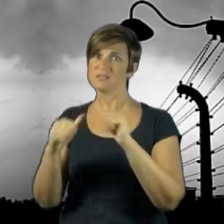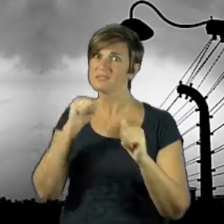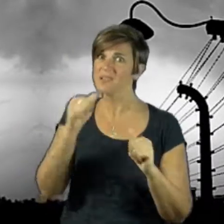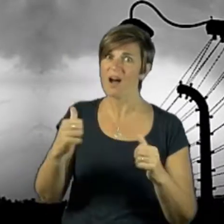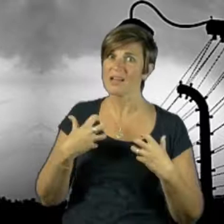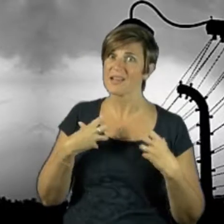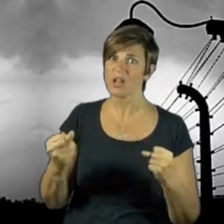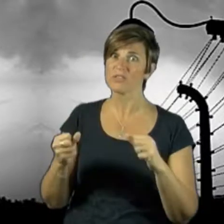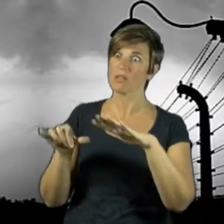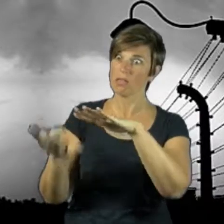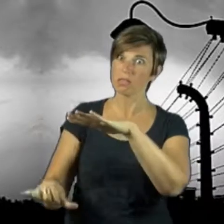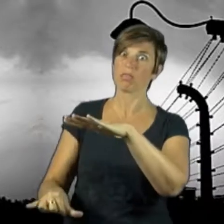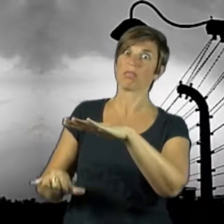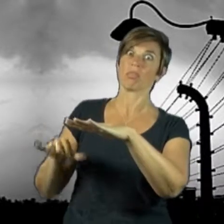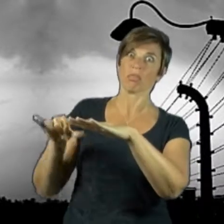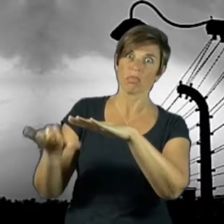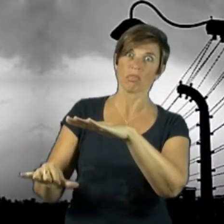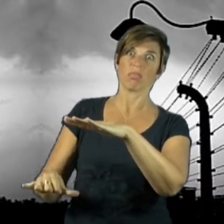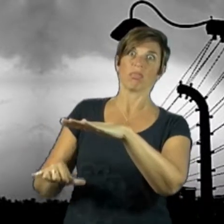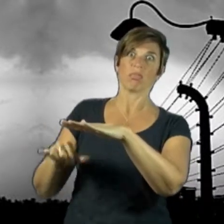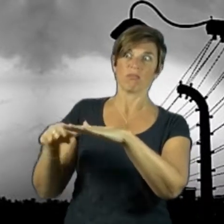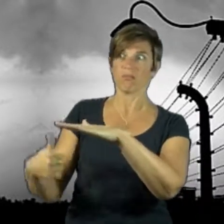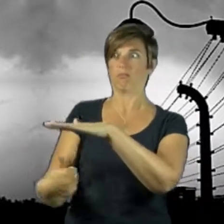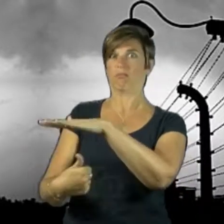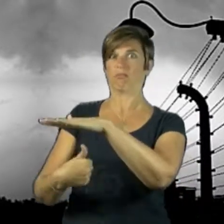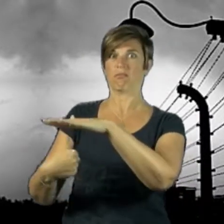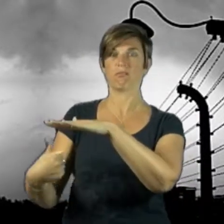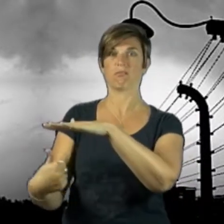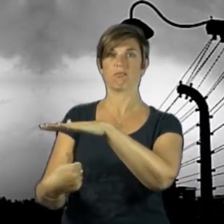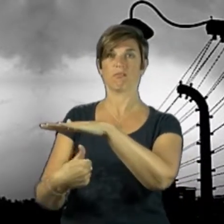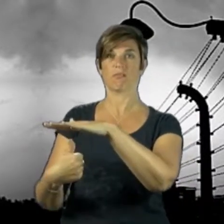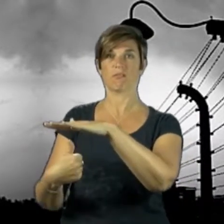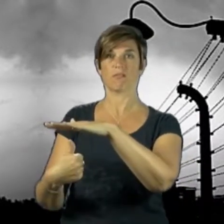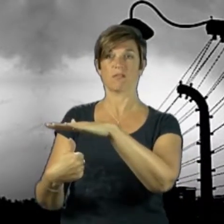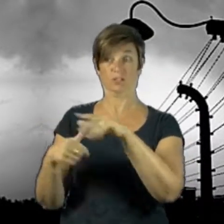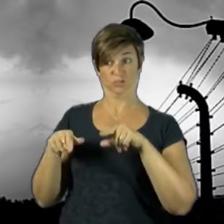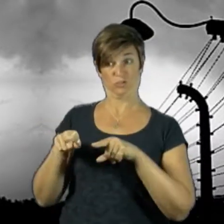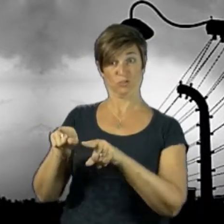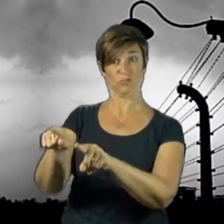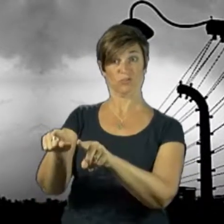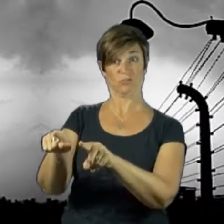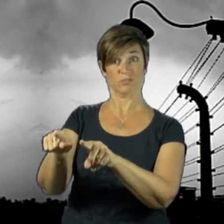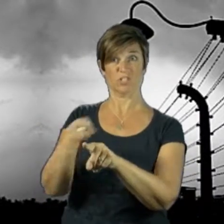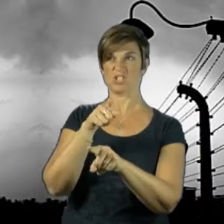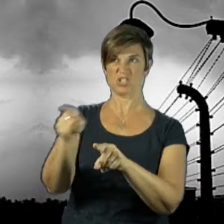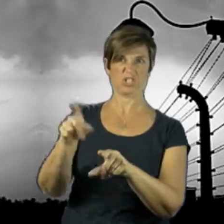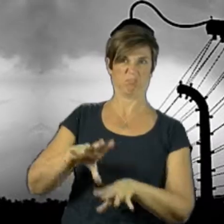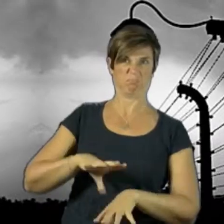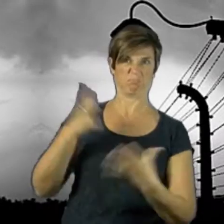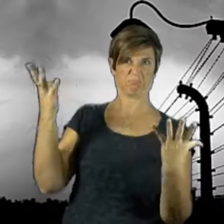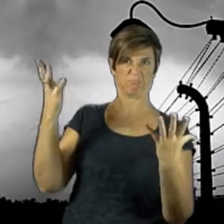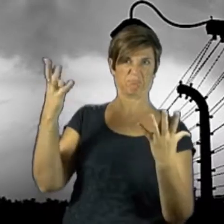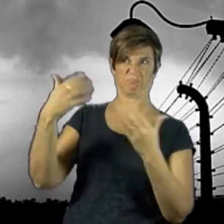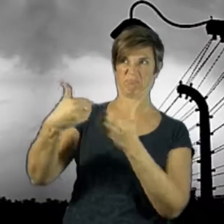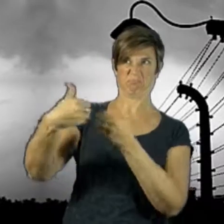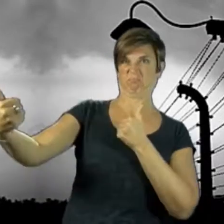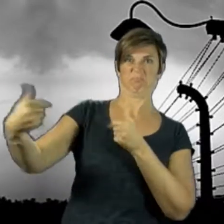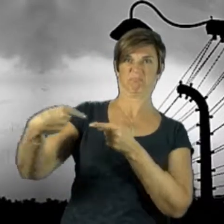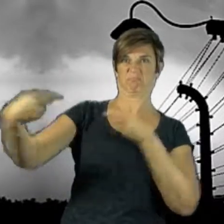When she was in hiding, which is a very unhealthy situation, her mother was someone against whom she rebelled.